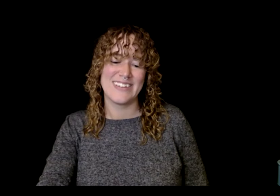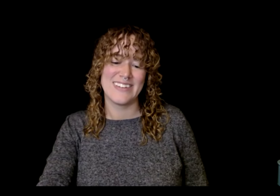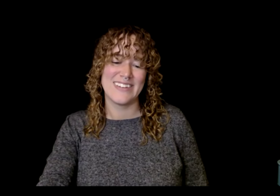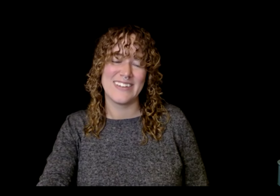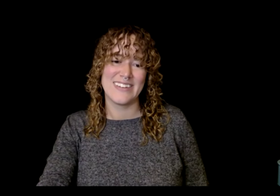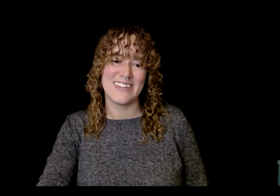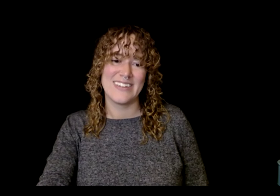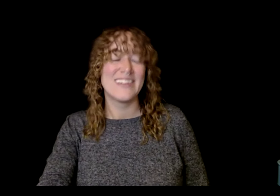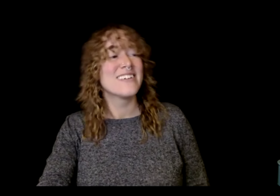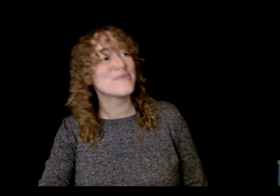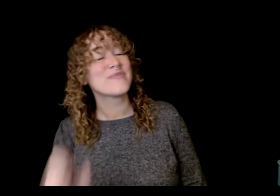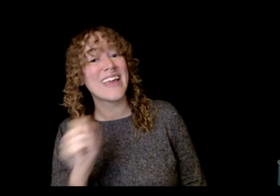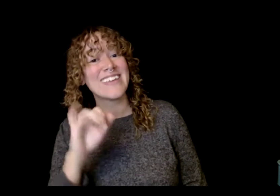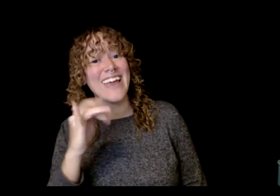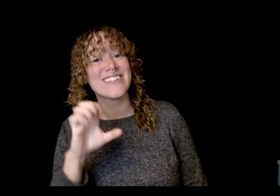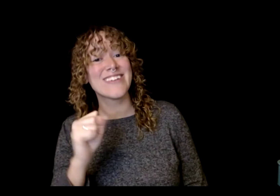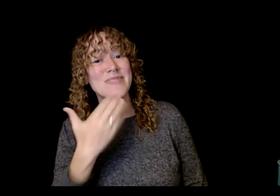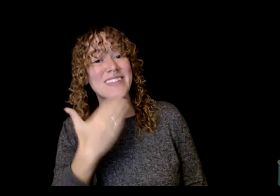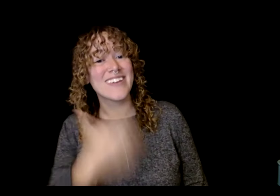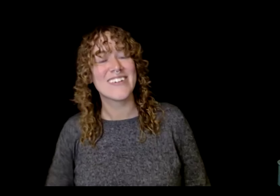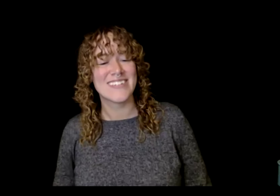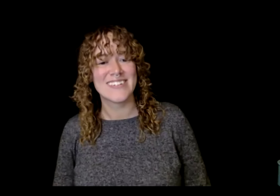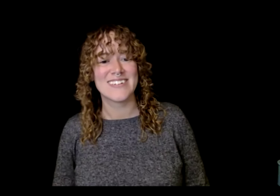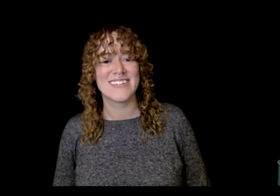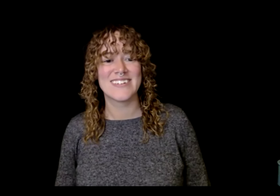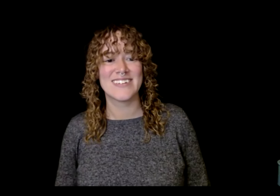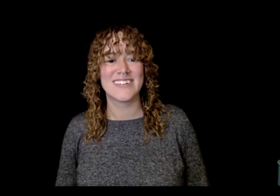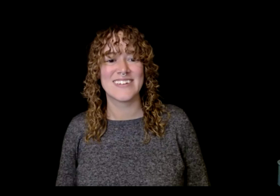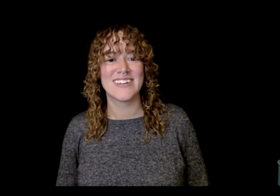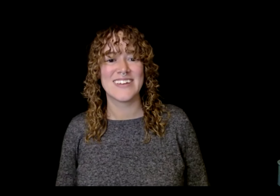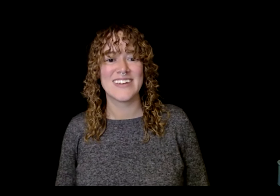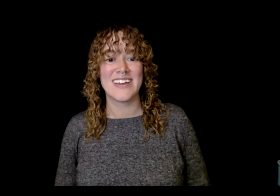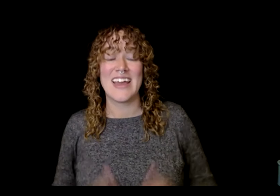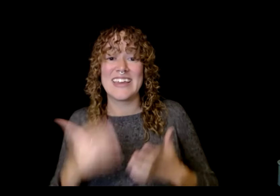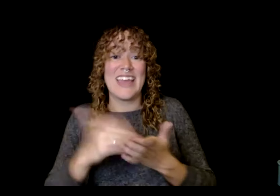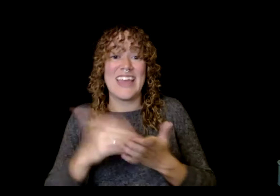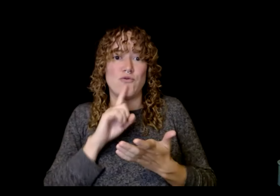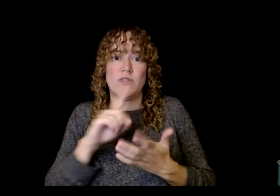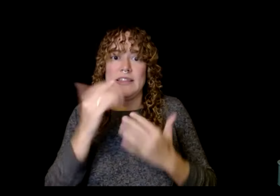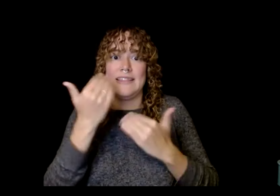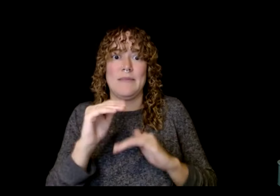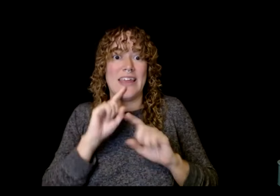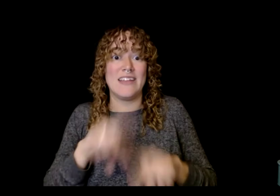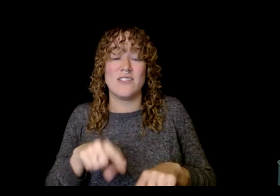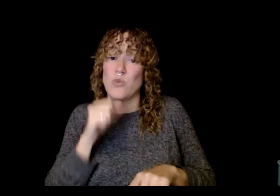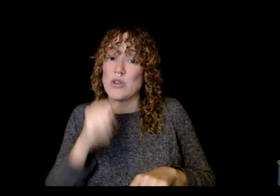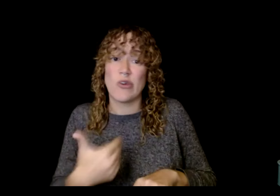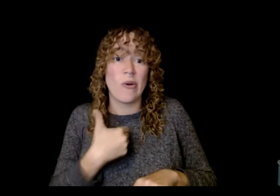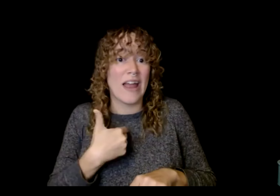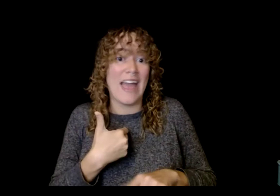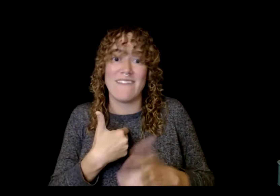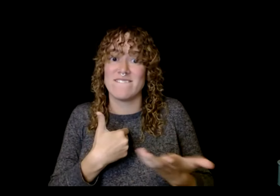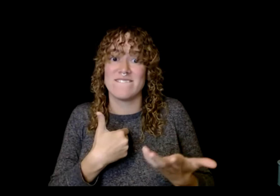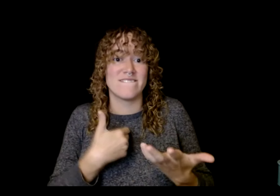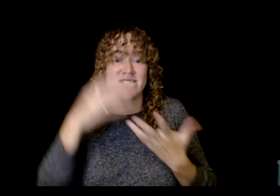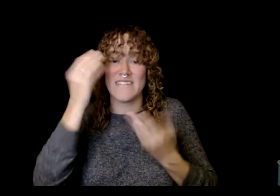yeah, James, thanks for that. Again, it's going to be pretty limited in that we just don't have a lot of information